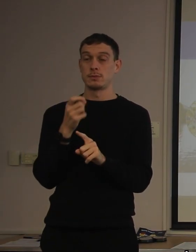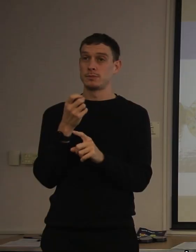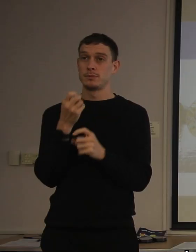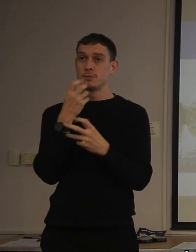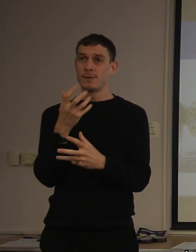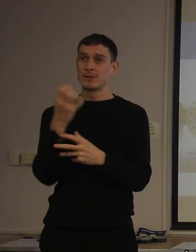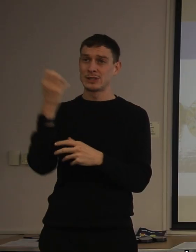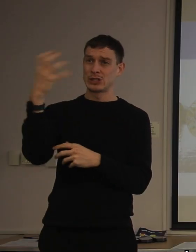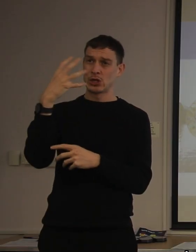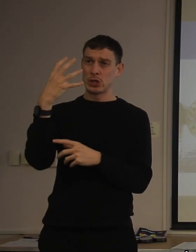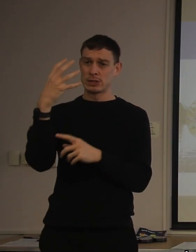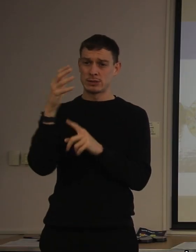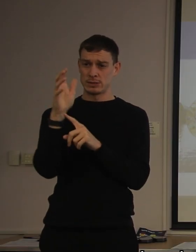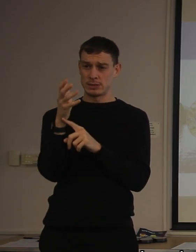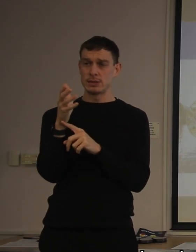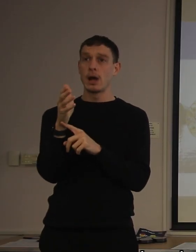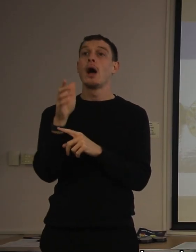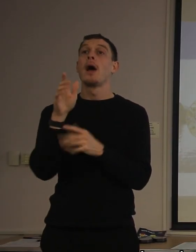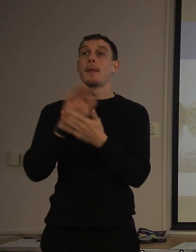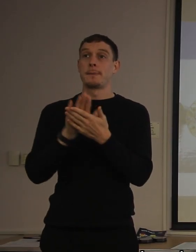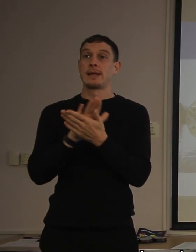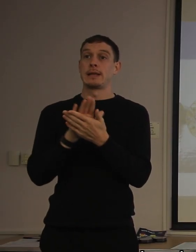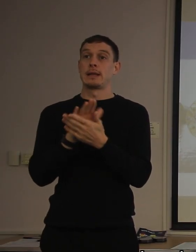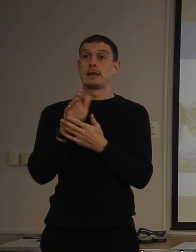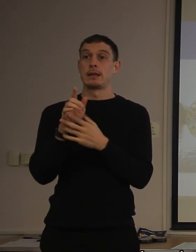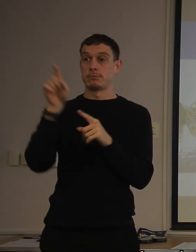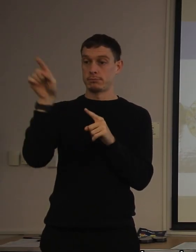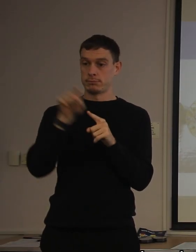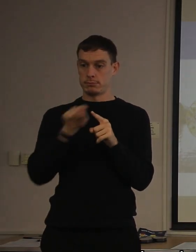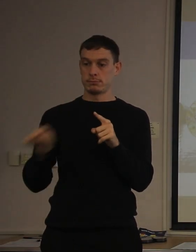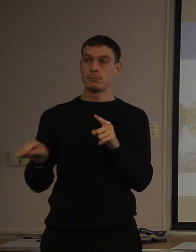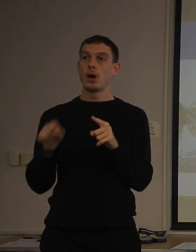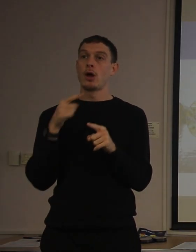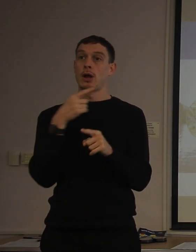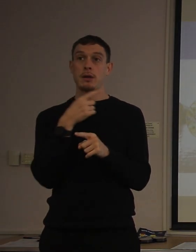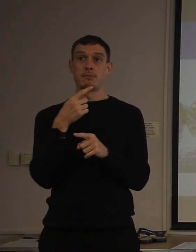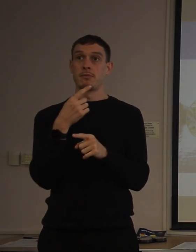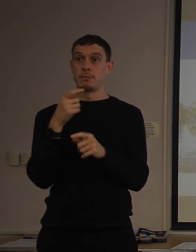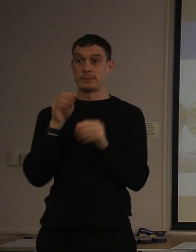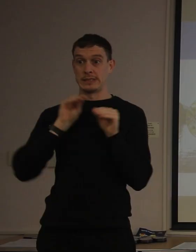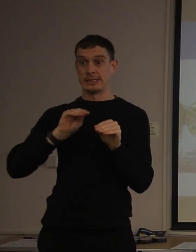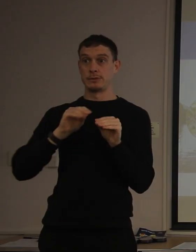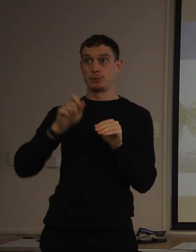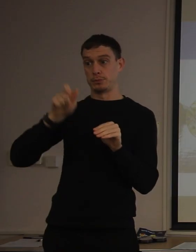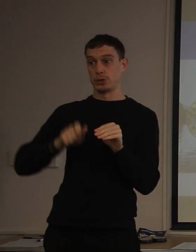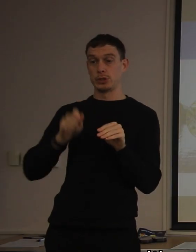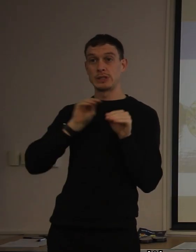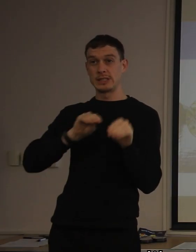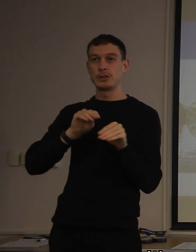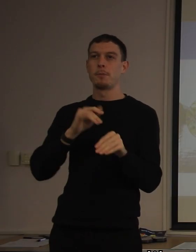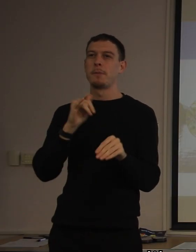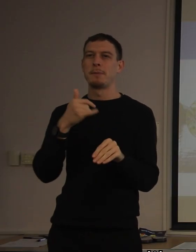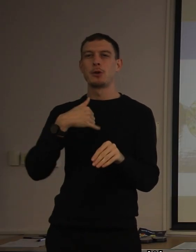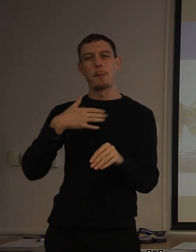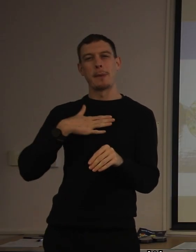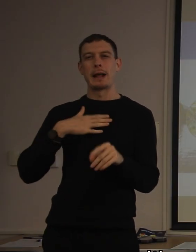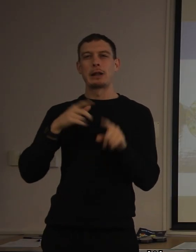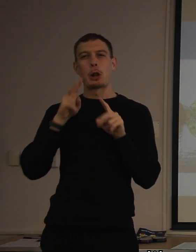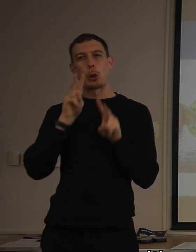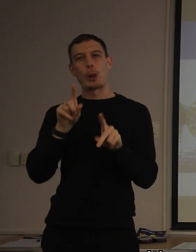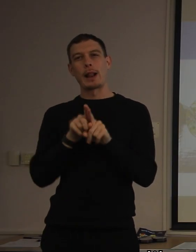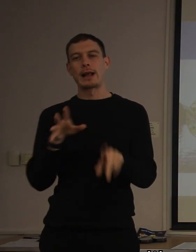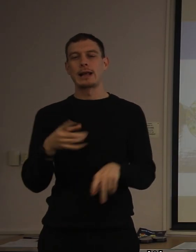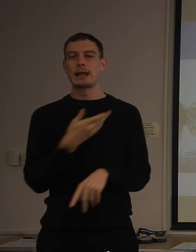sun catchers and then taught people how to make them themselves, and they just look I mean, I don't think mine would look like that if I'm